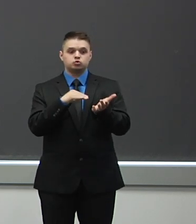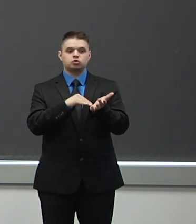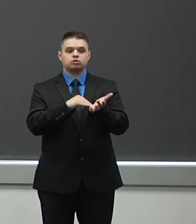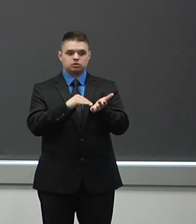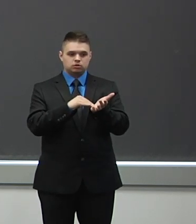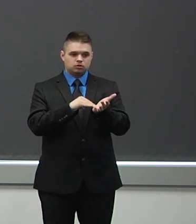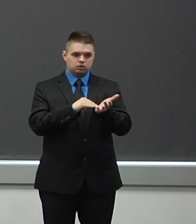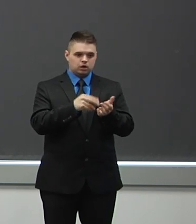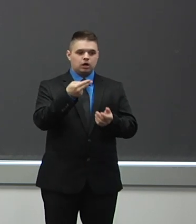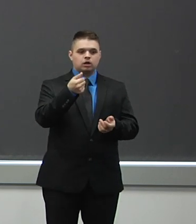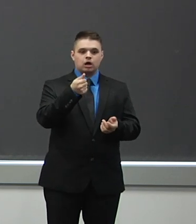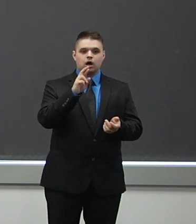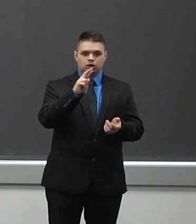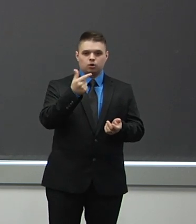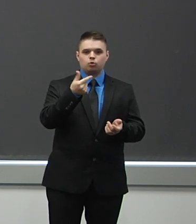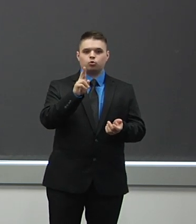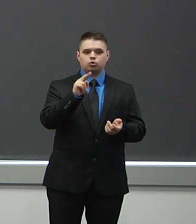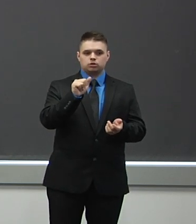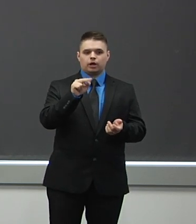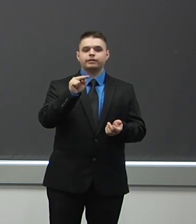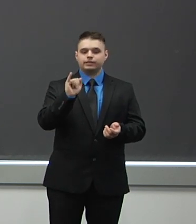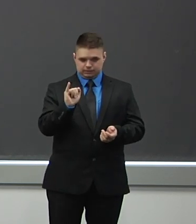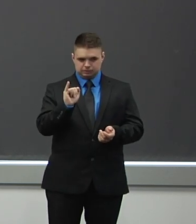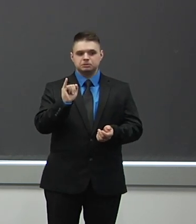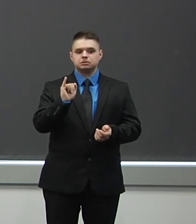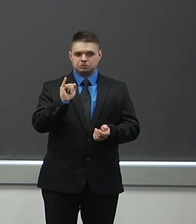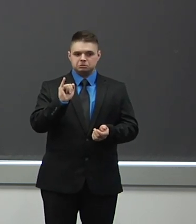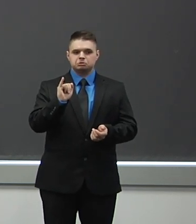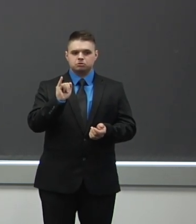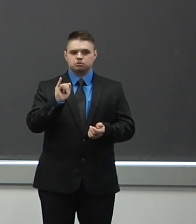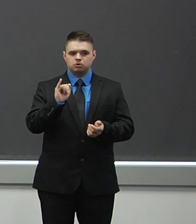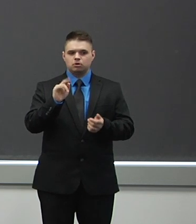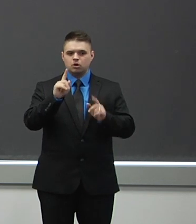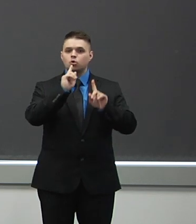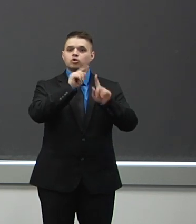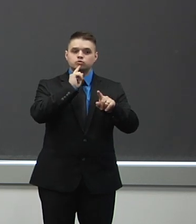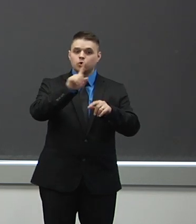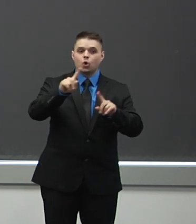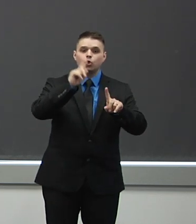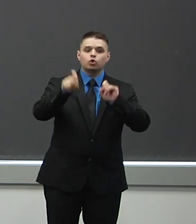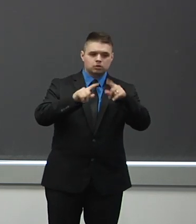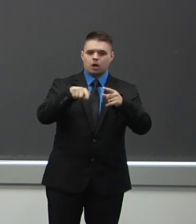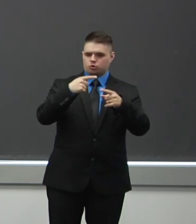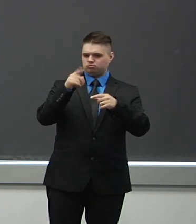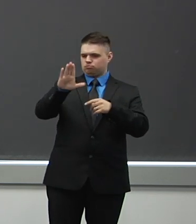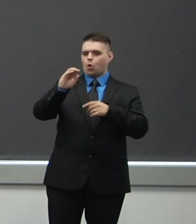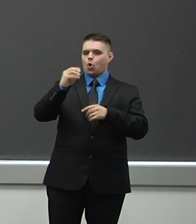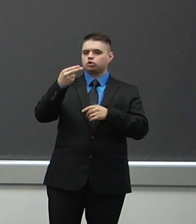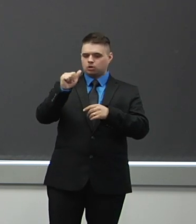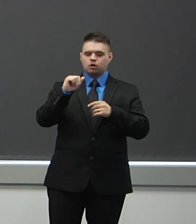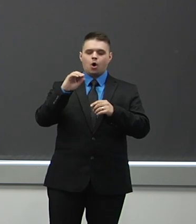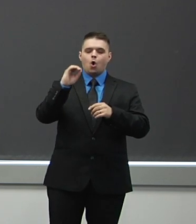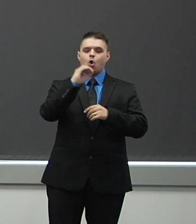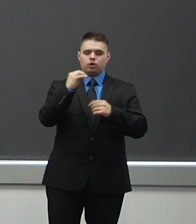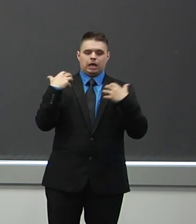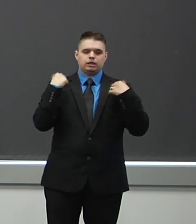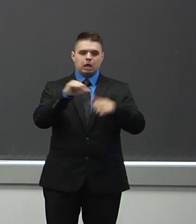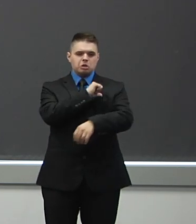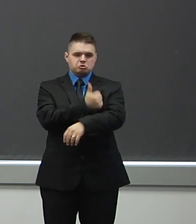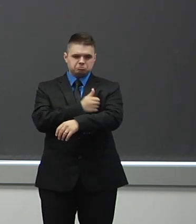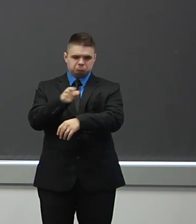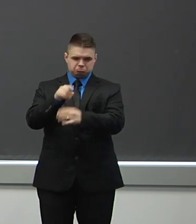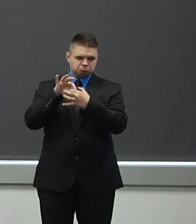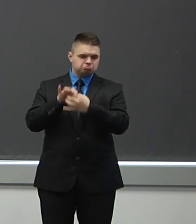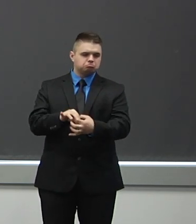Health Authority to answer questions. If you're calling in on the teleconference line, please remember to mute your phones. And when you ask your